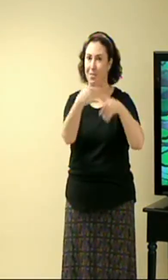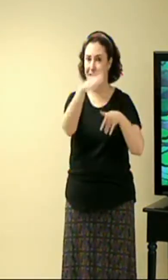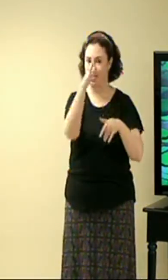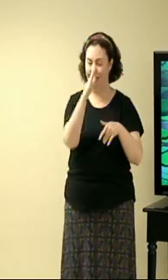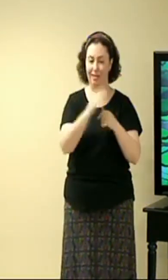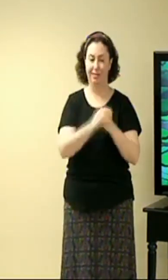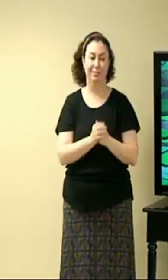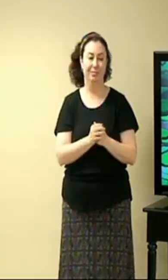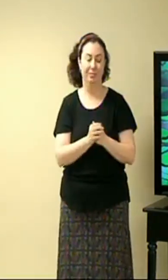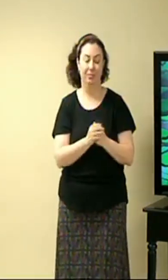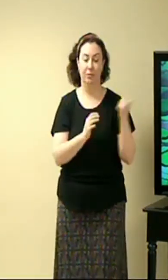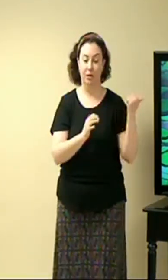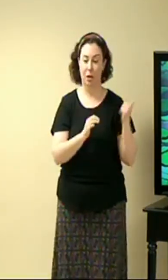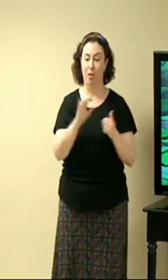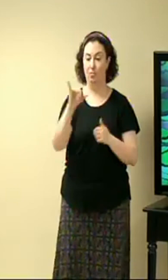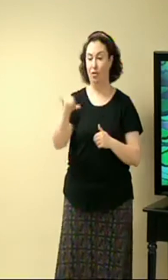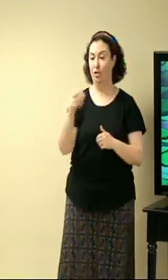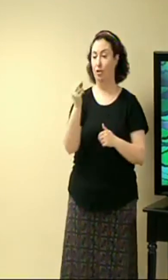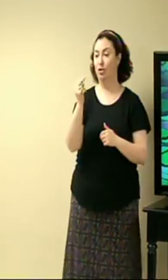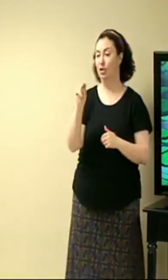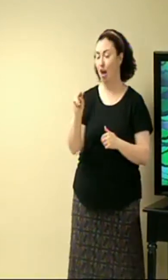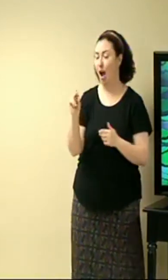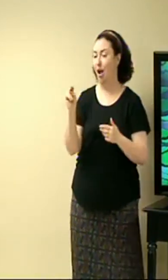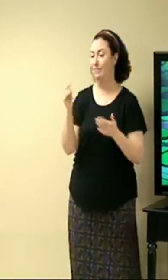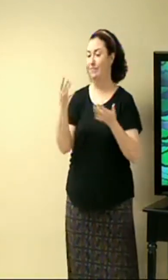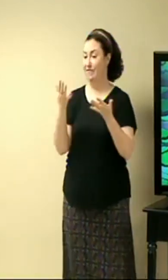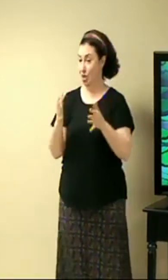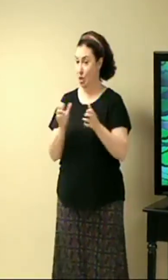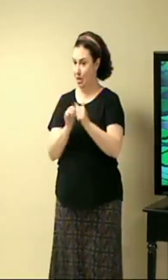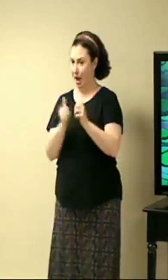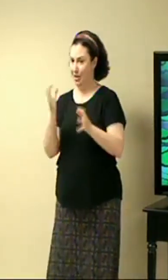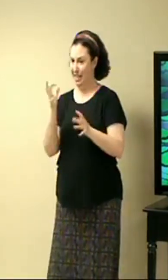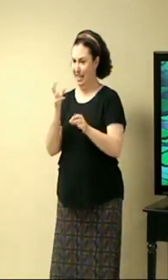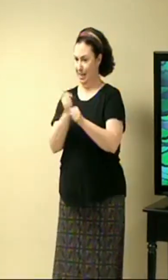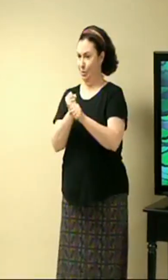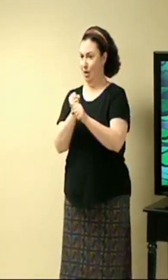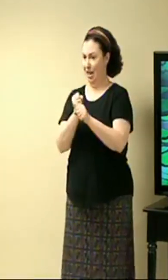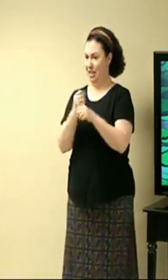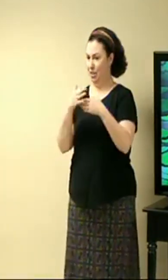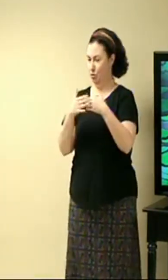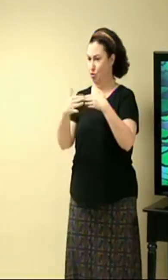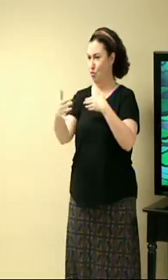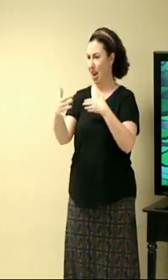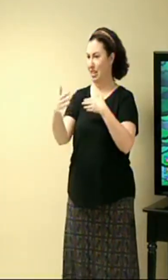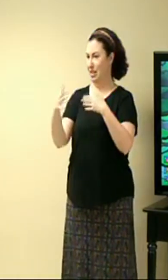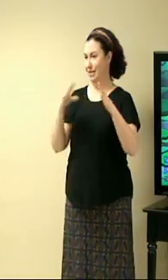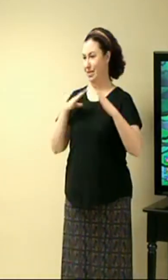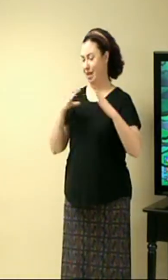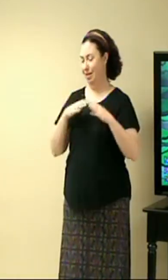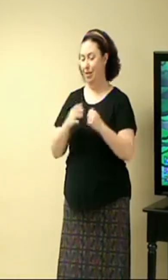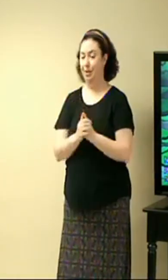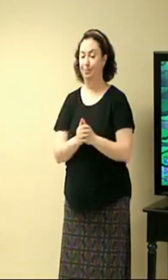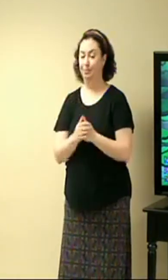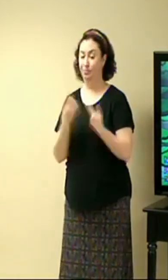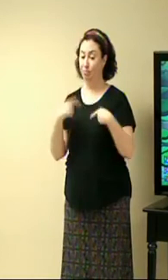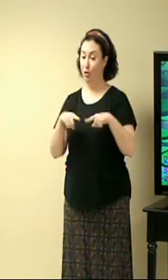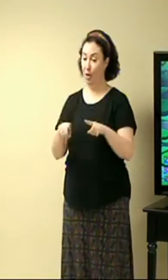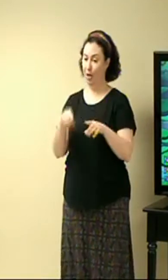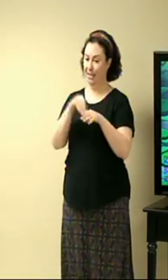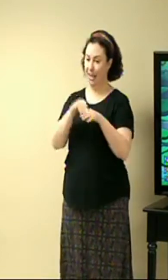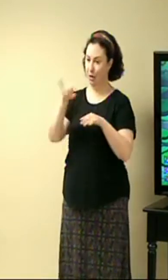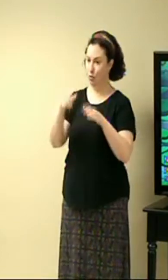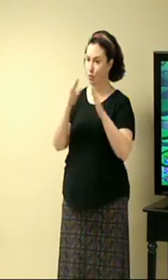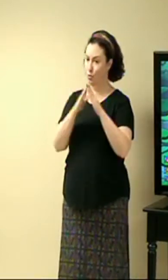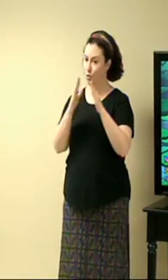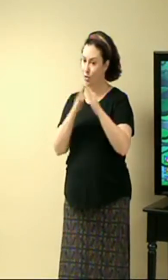us a summary of the rest of the Passover festival. So let's see what he has to say, the last few verses. Now, while he was in Jerusalem at the